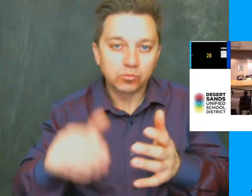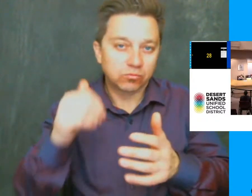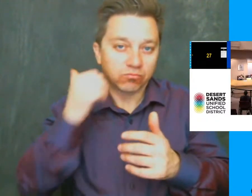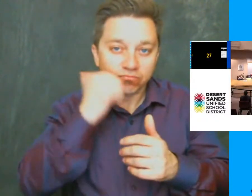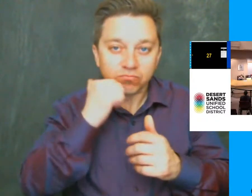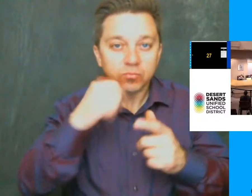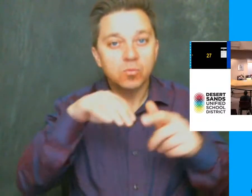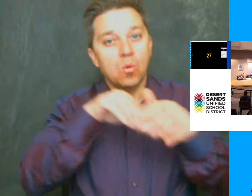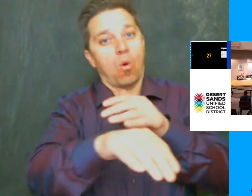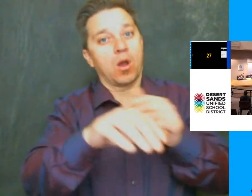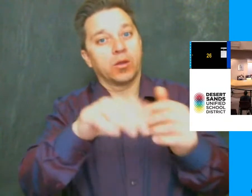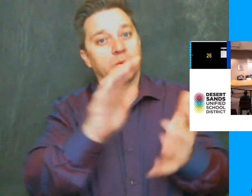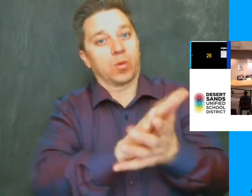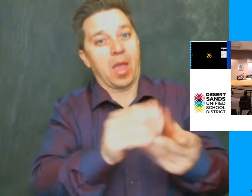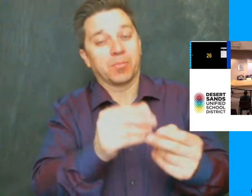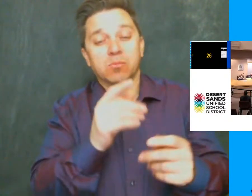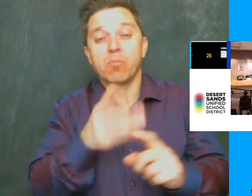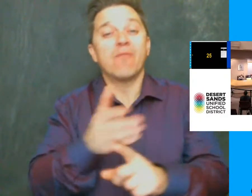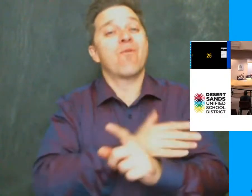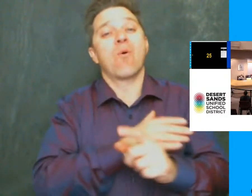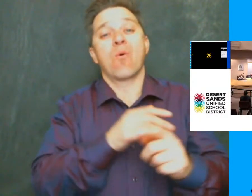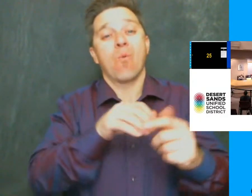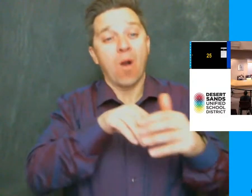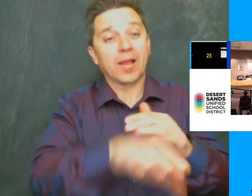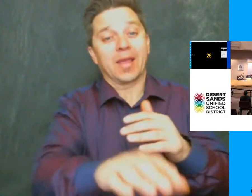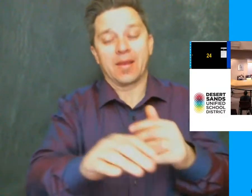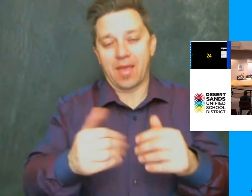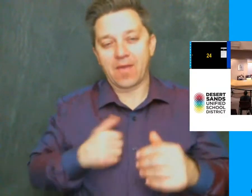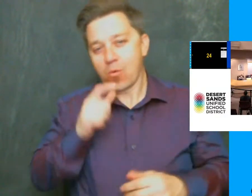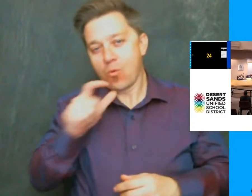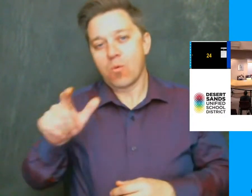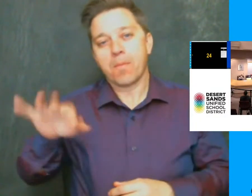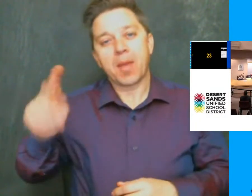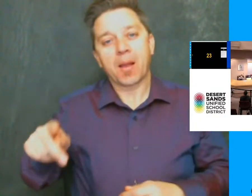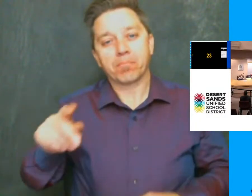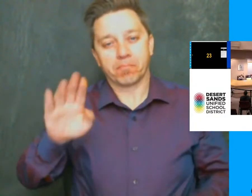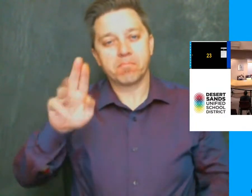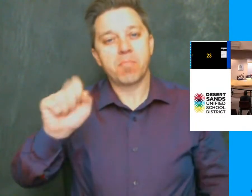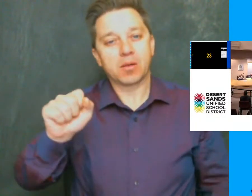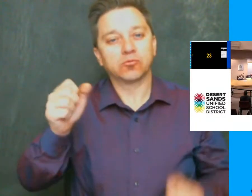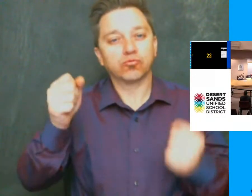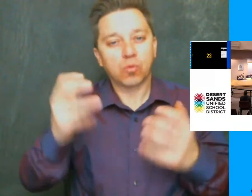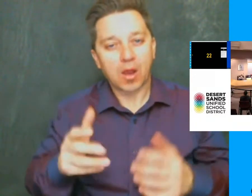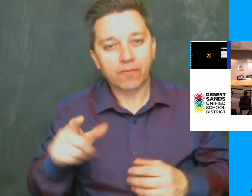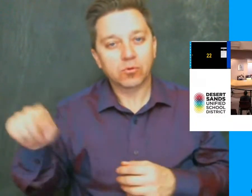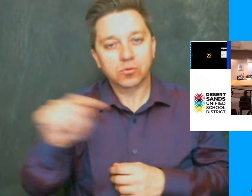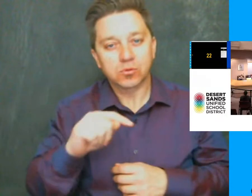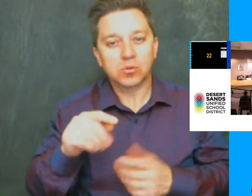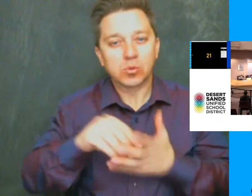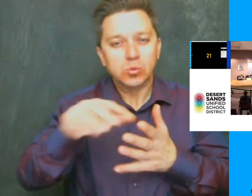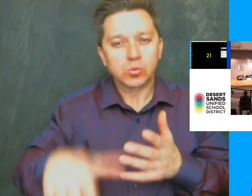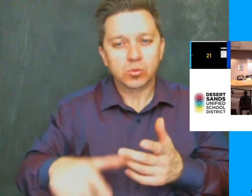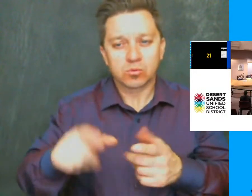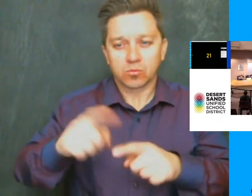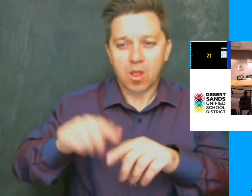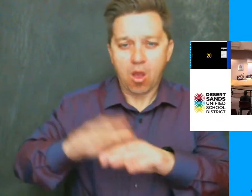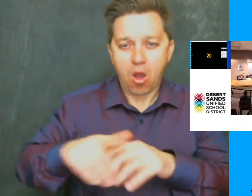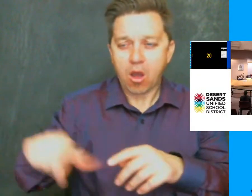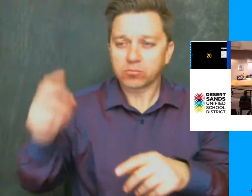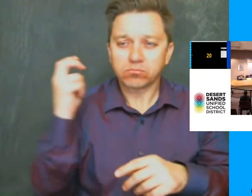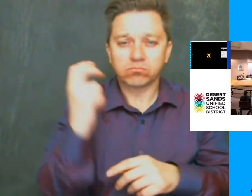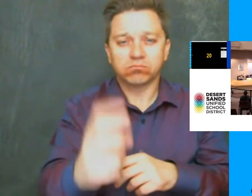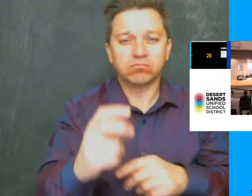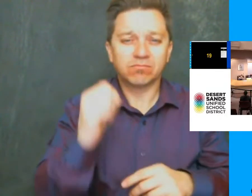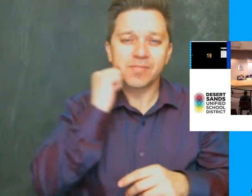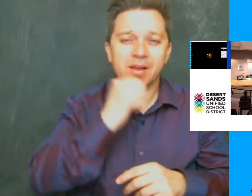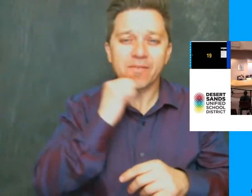the campuses or even before they walk into the campuses? You got bus drivers picking them up. These are the students that you guys rely on to come to school every day and learn and